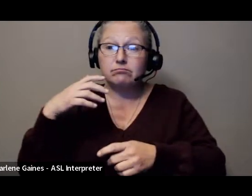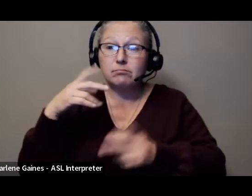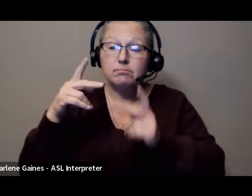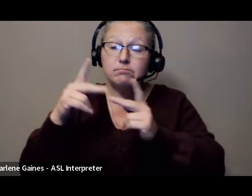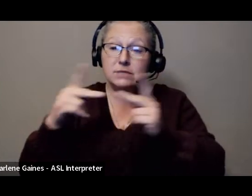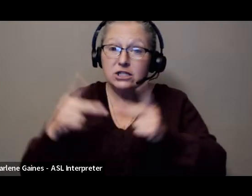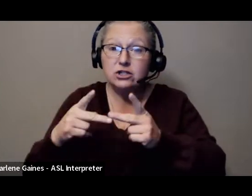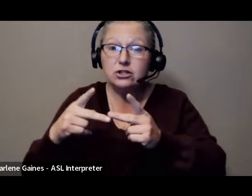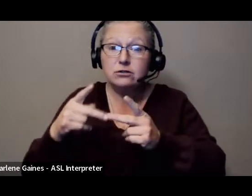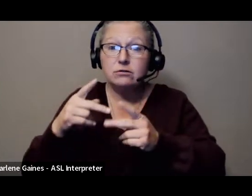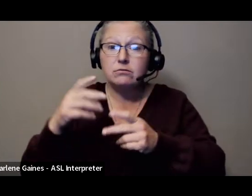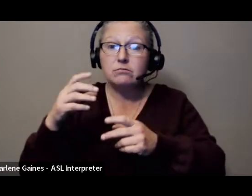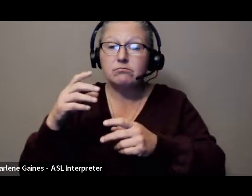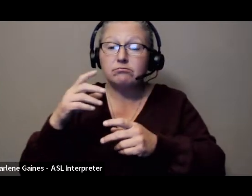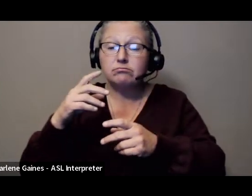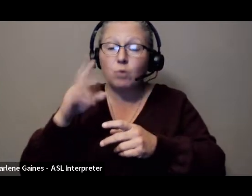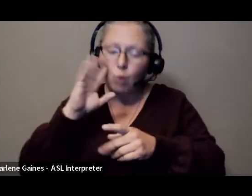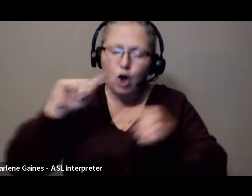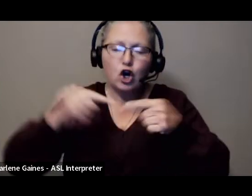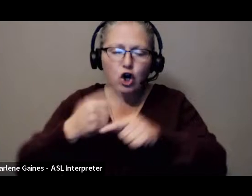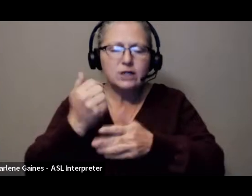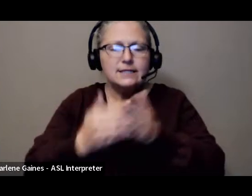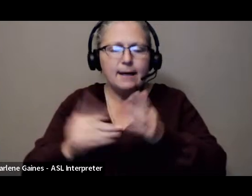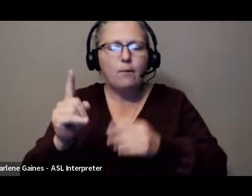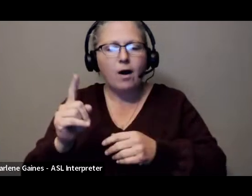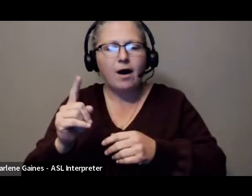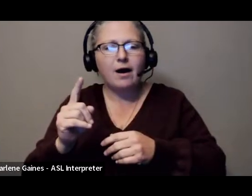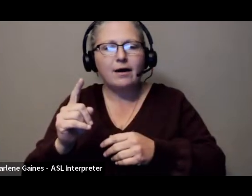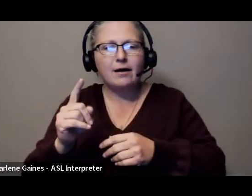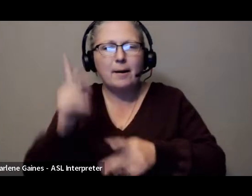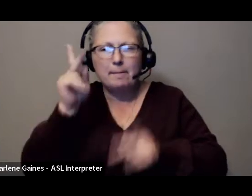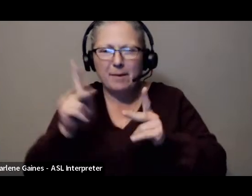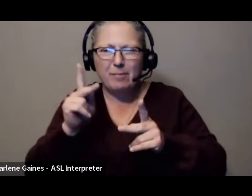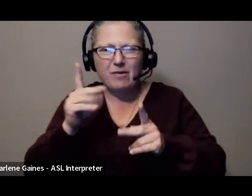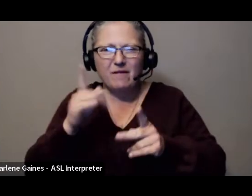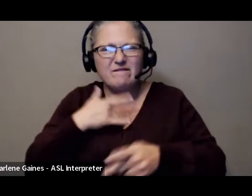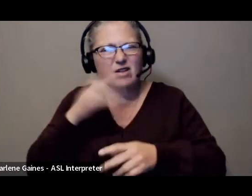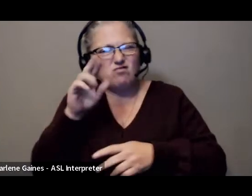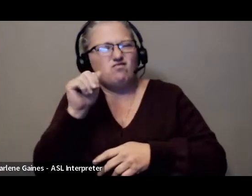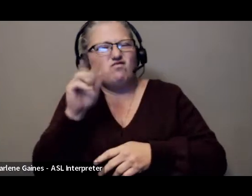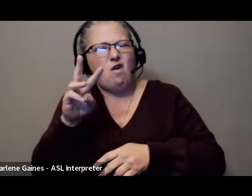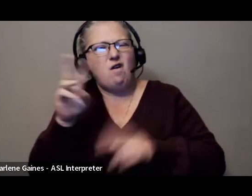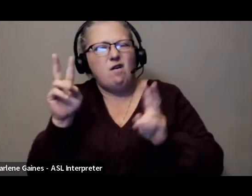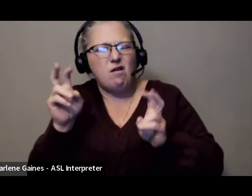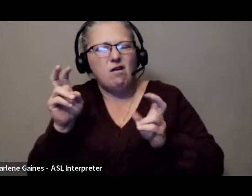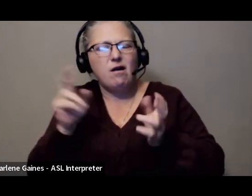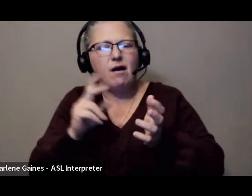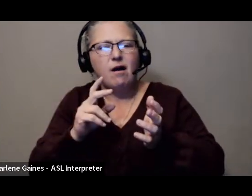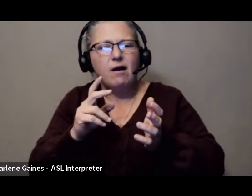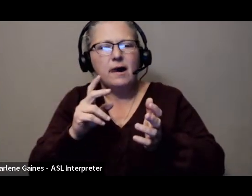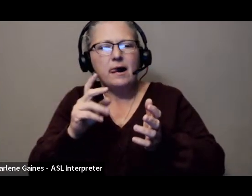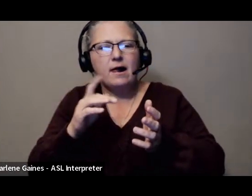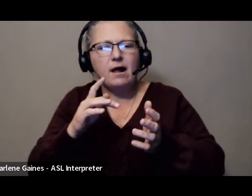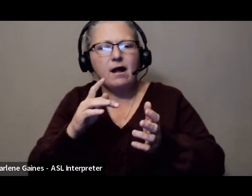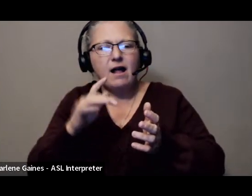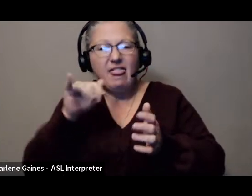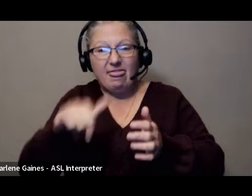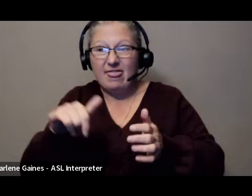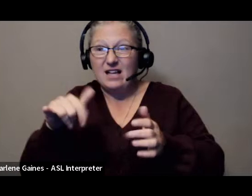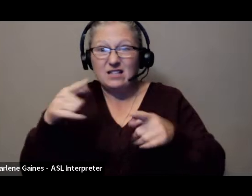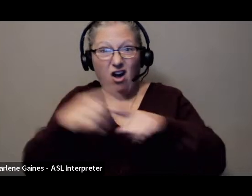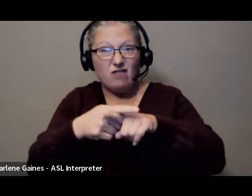to hurt someone. You know, people are raw. And because of that, I think this controversy doesn't belong in the